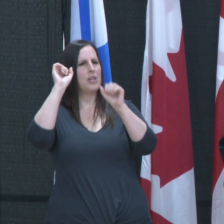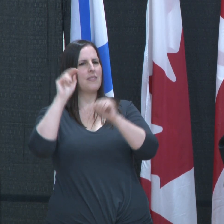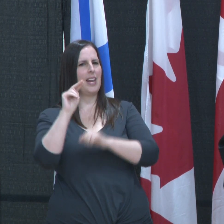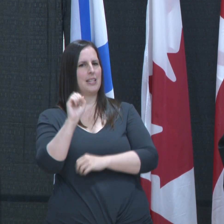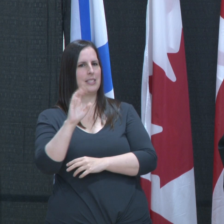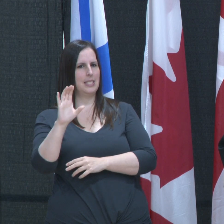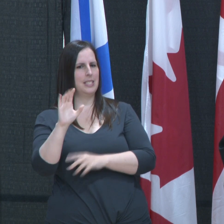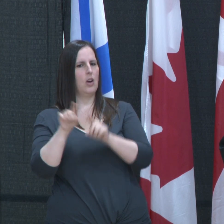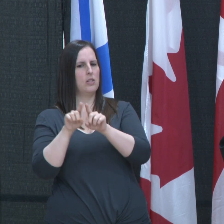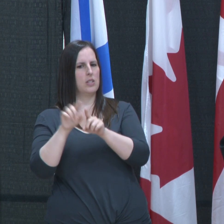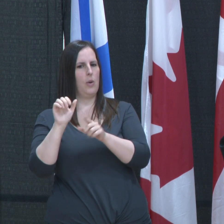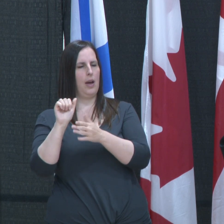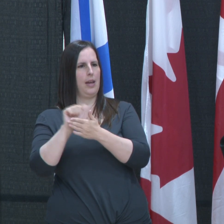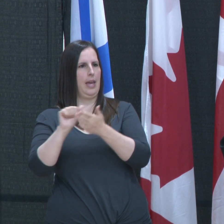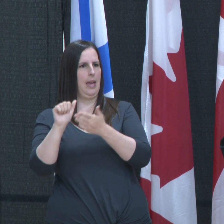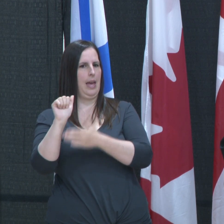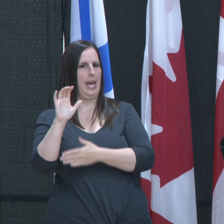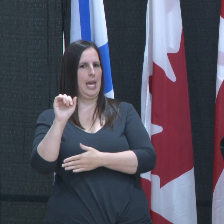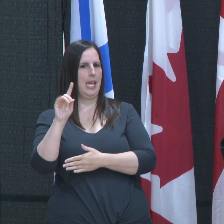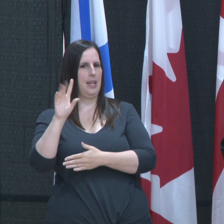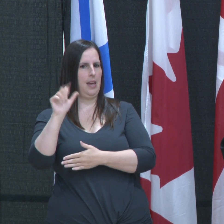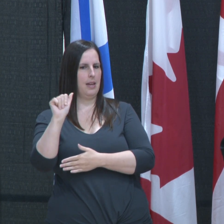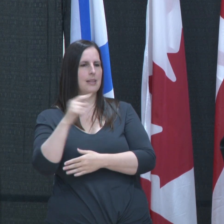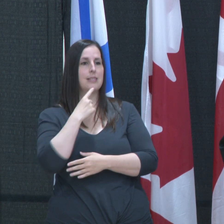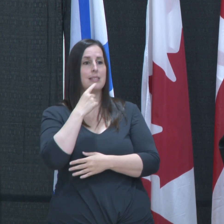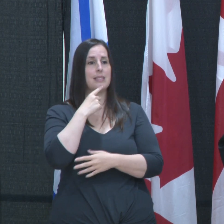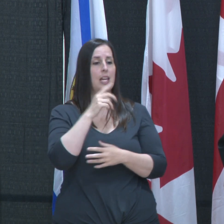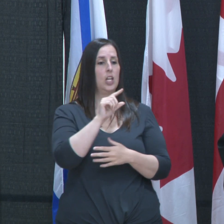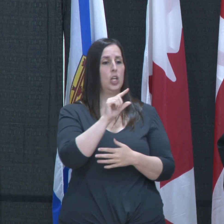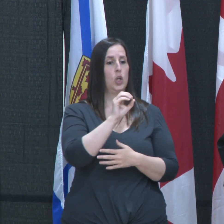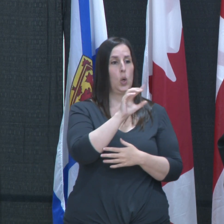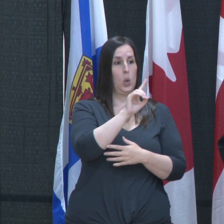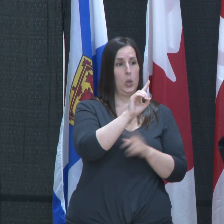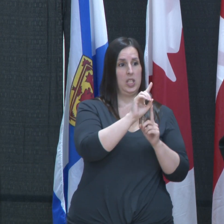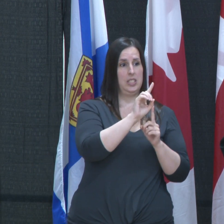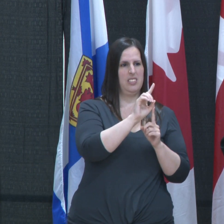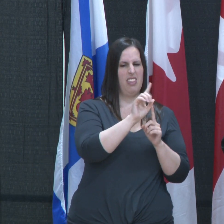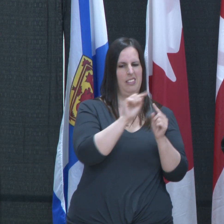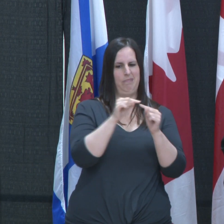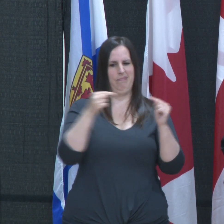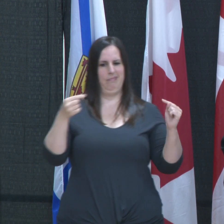said, "Good is the enemy of great." Think about that for a moment.